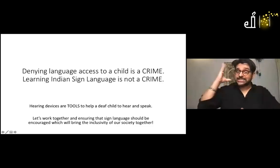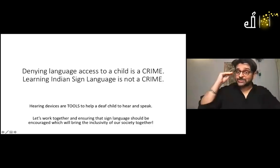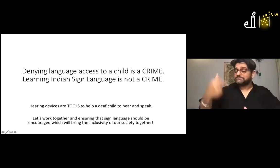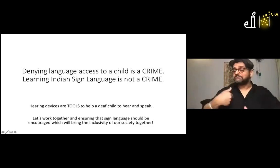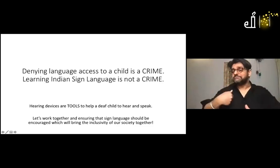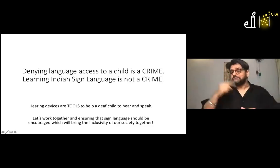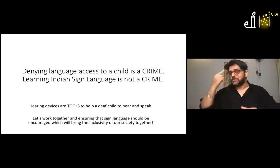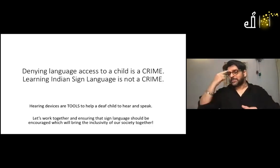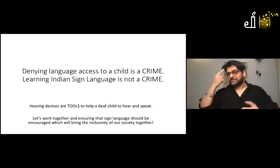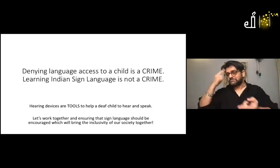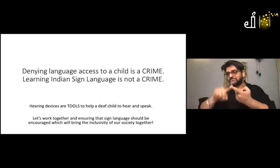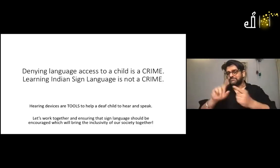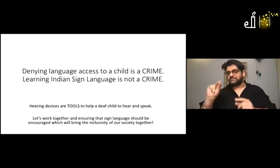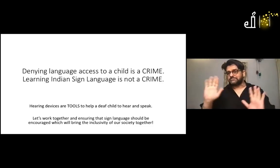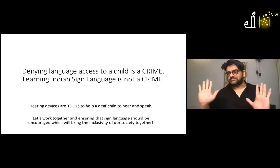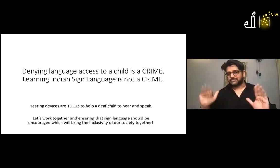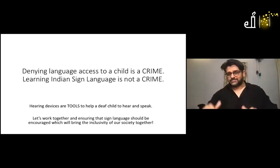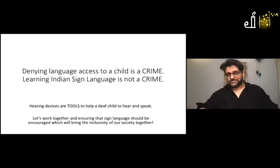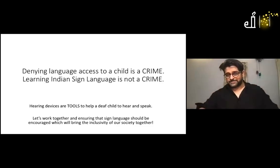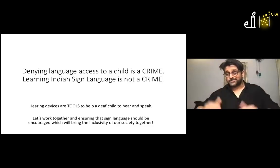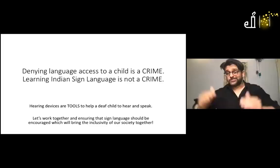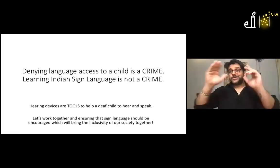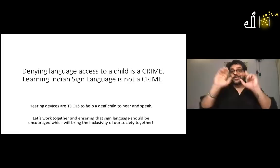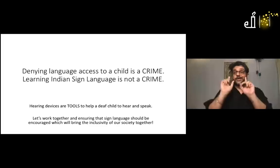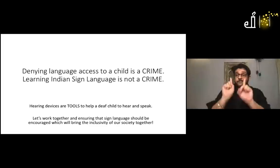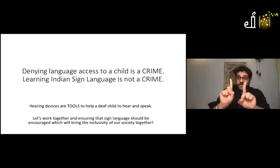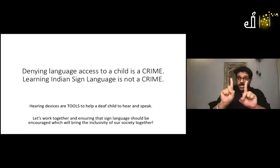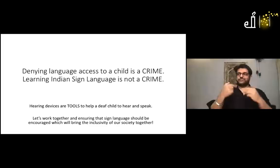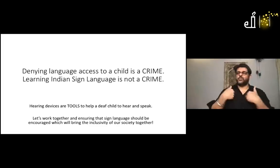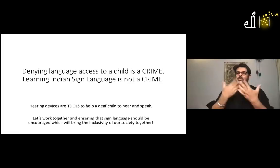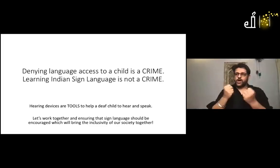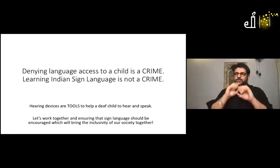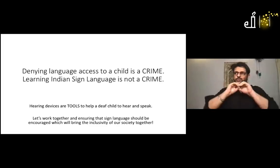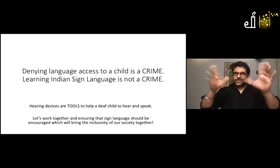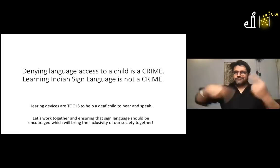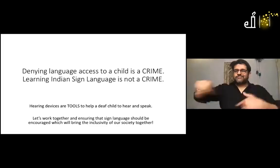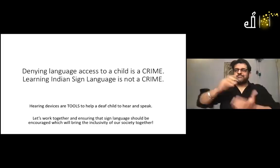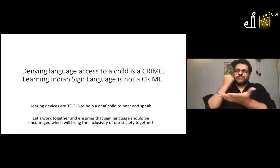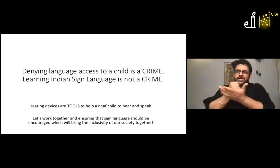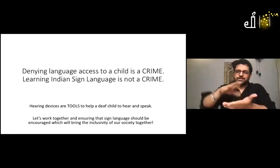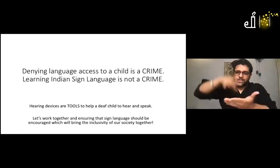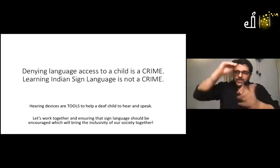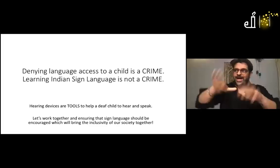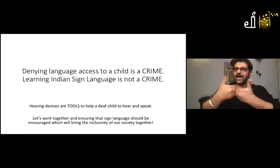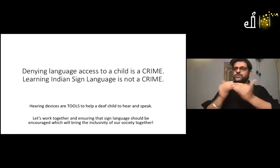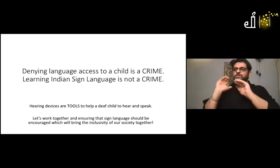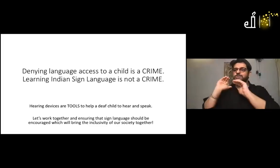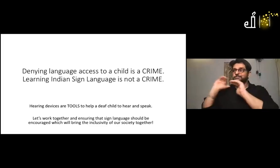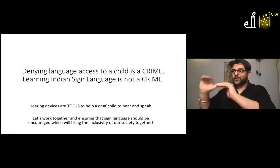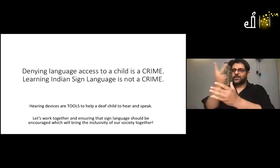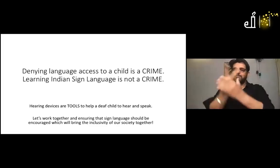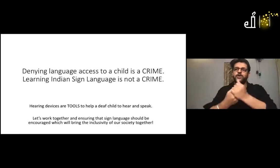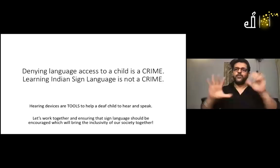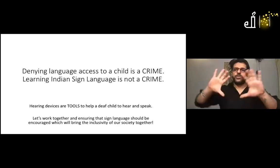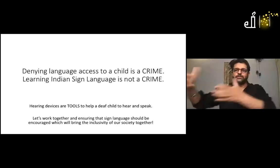the 100% hearing issue, or they will never do that. I don't agree to that. But I want to tell you all that you